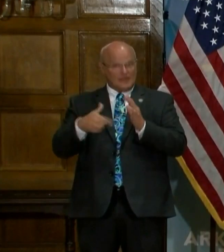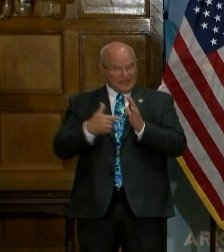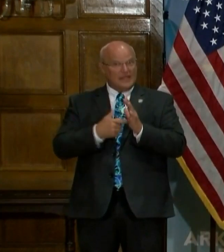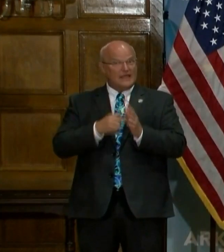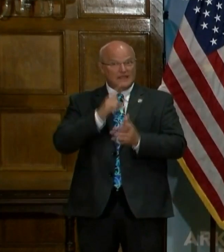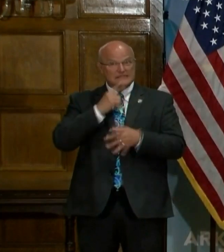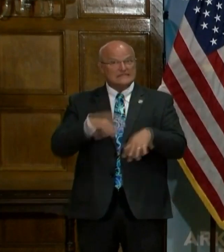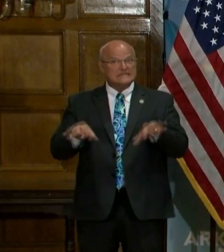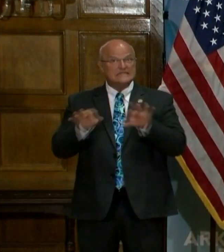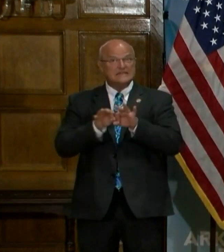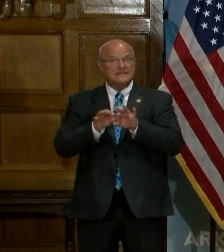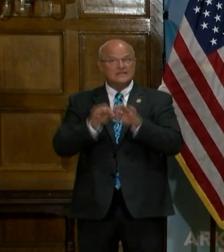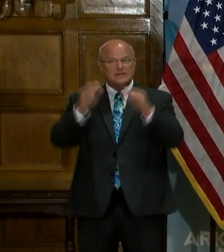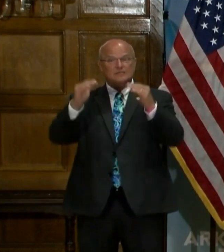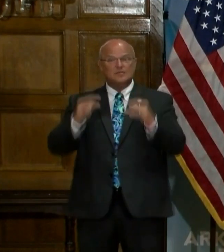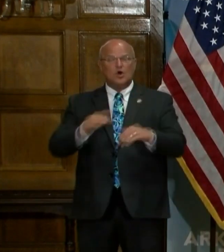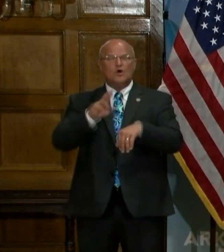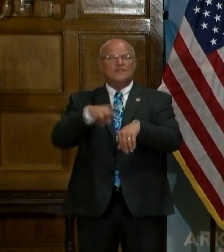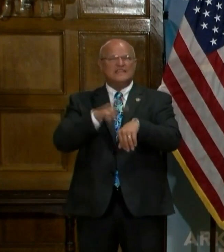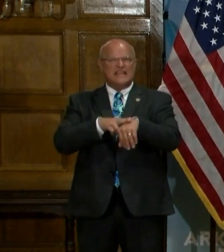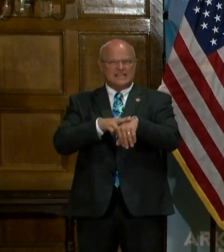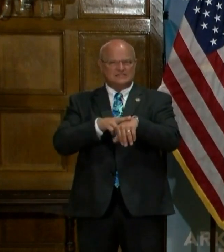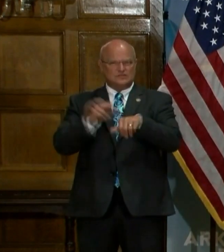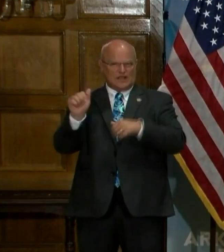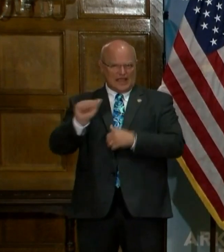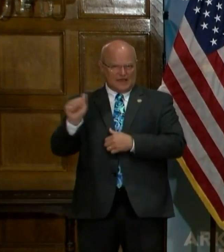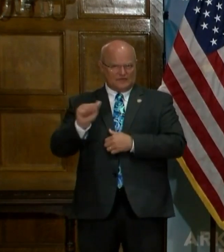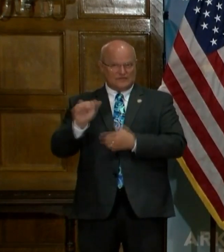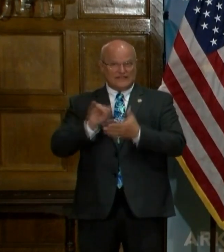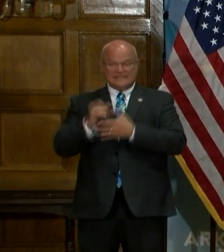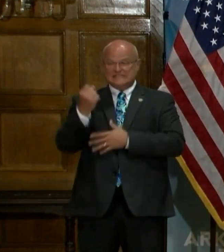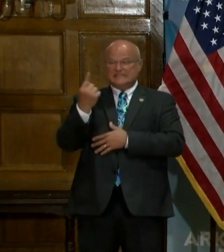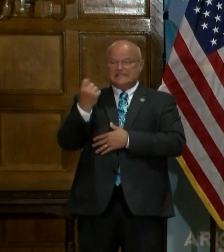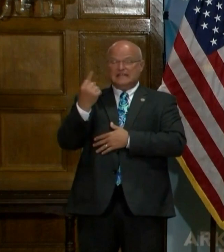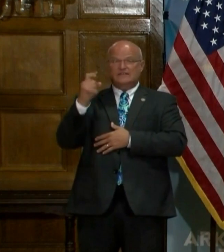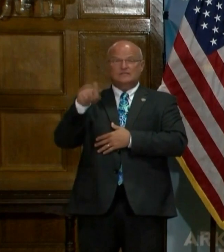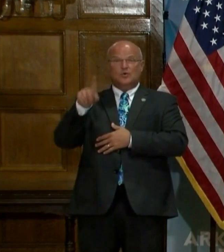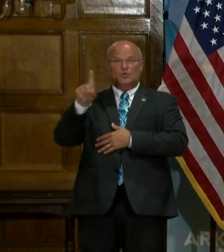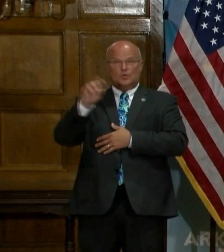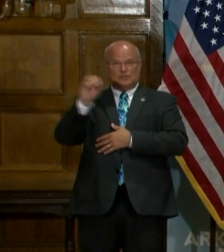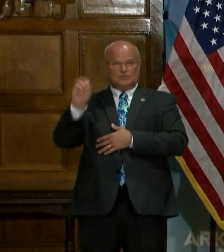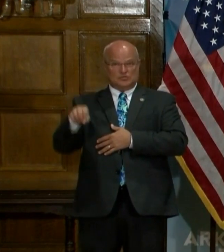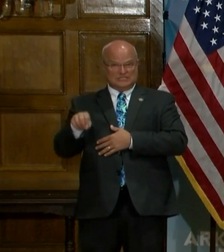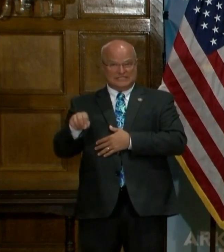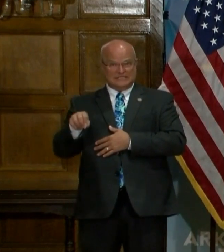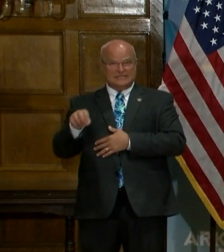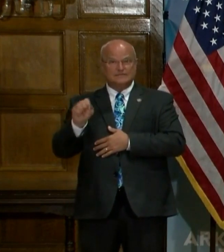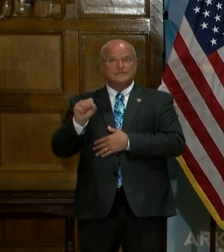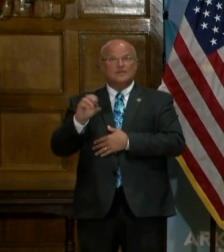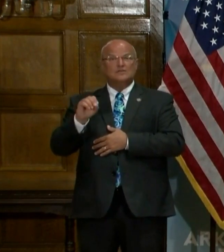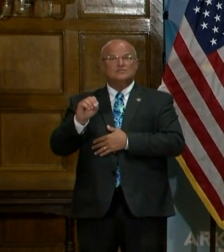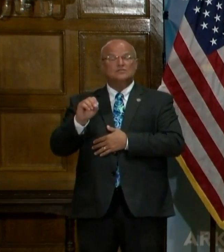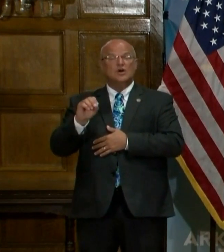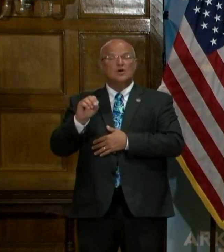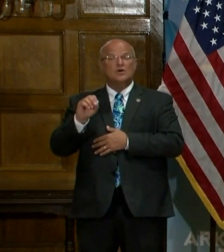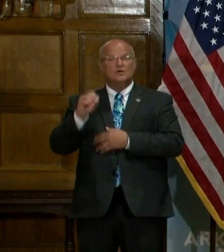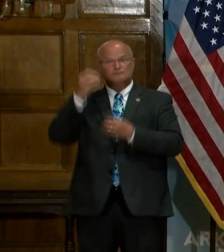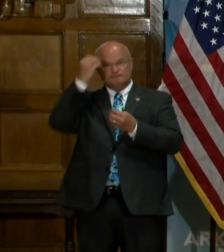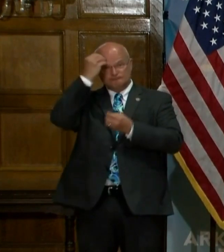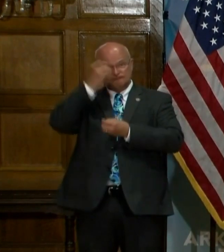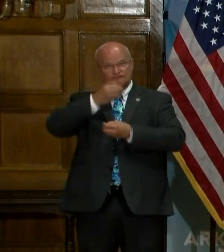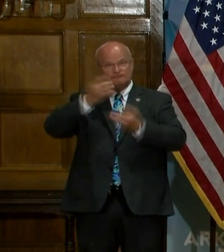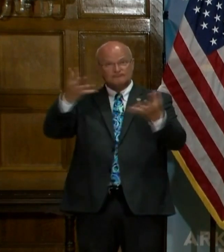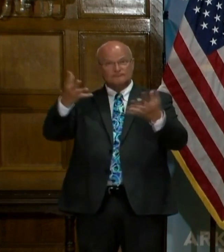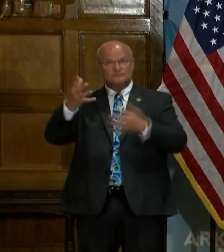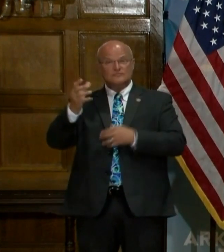is significantly below the national average, which is at 11.1%. So the news that Arkansans